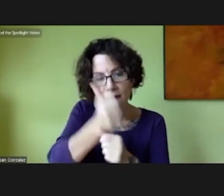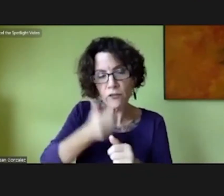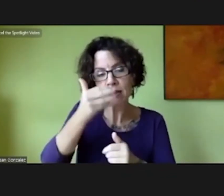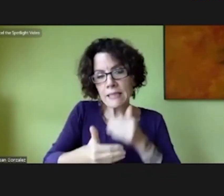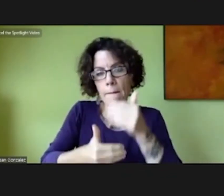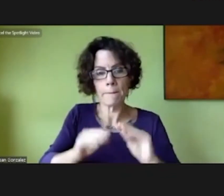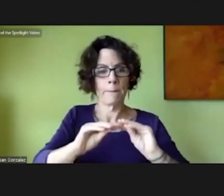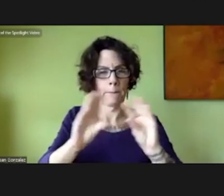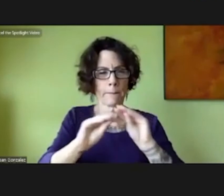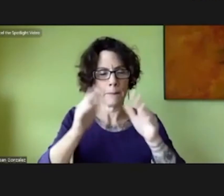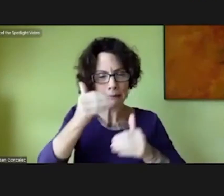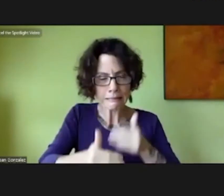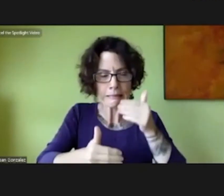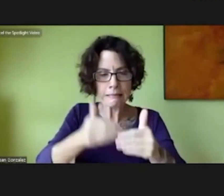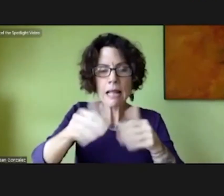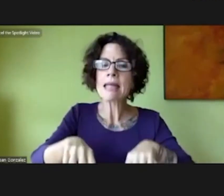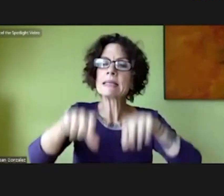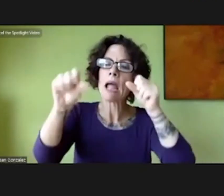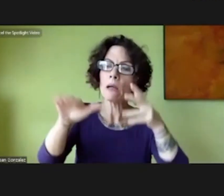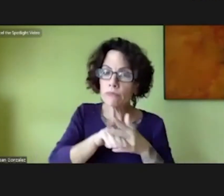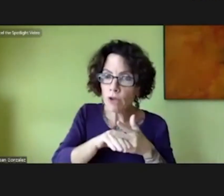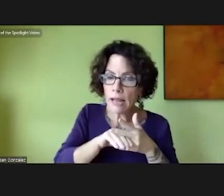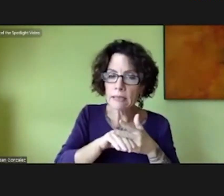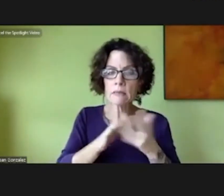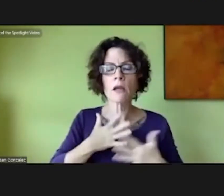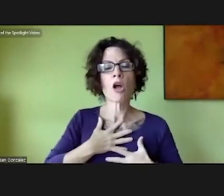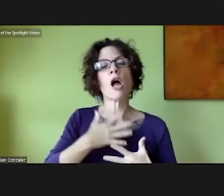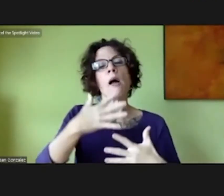that you rush through this process. Take your time.